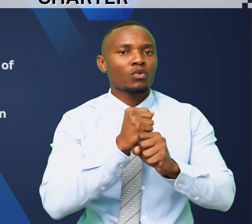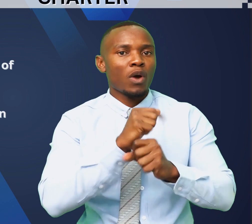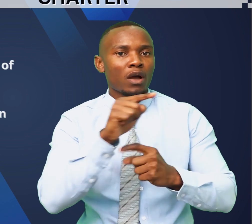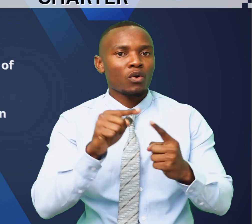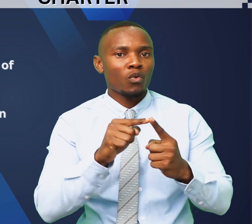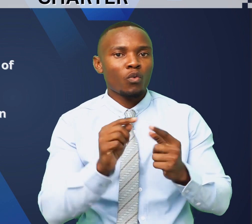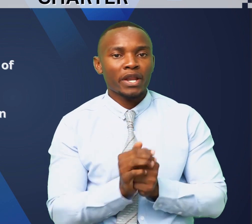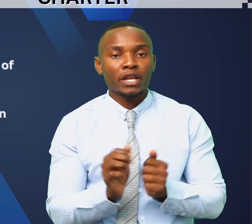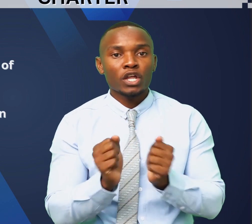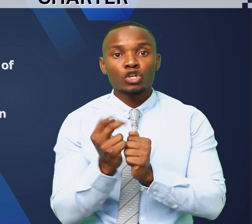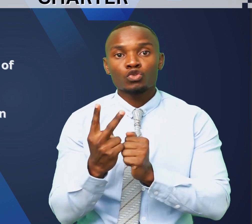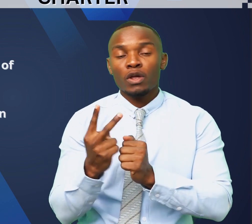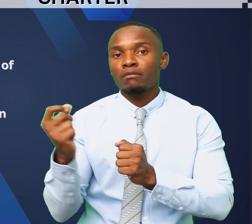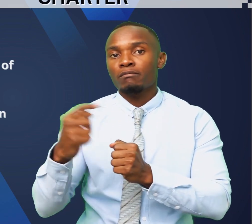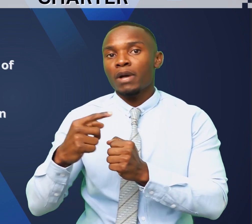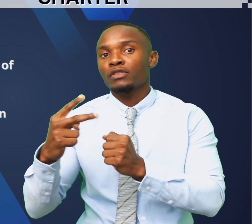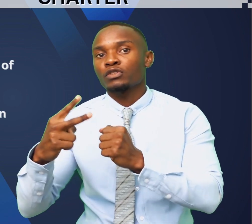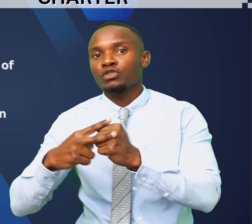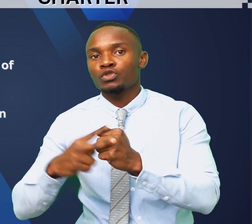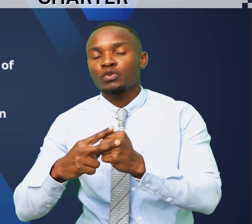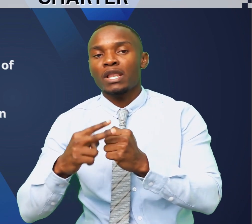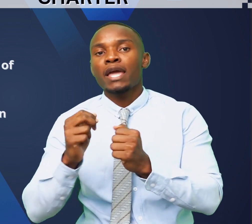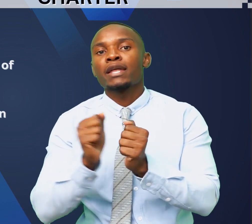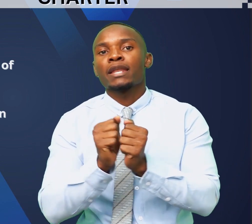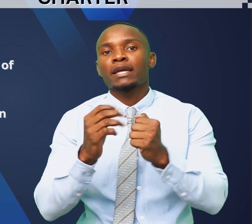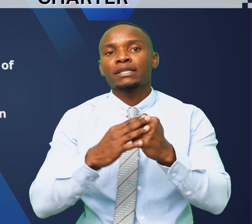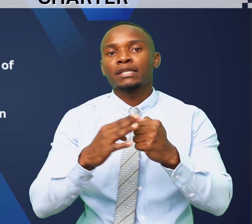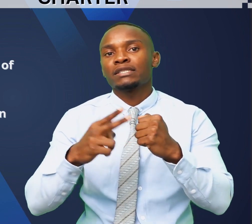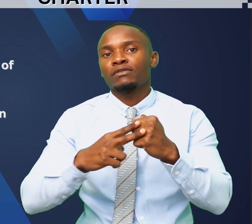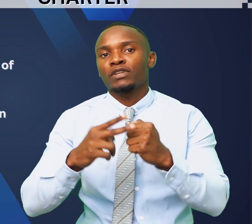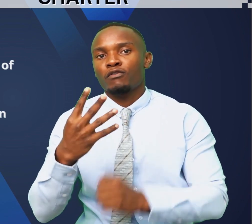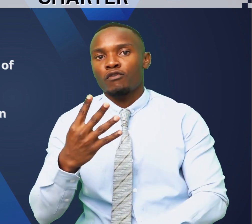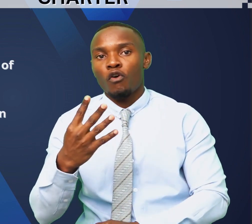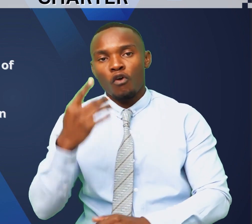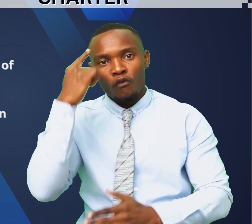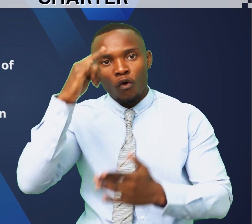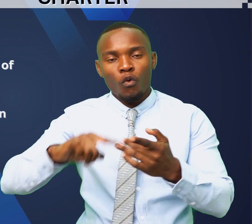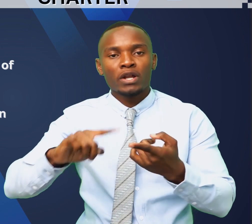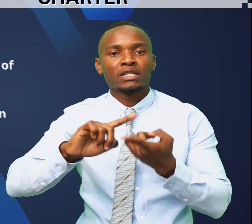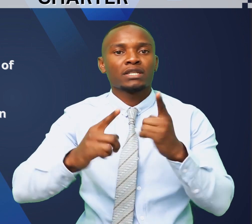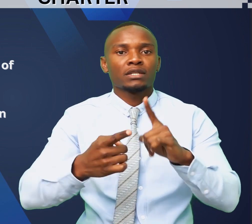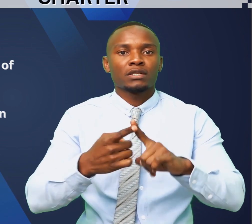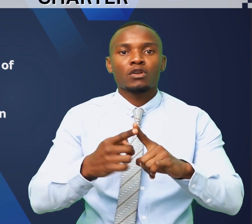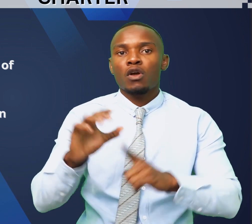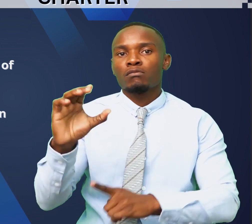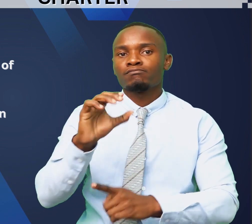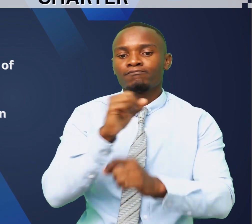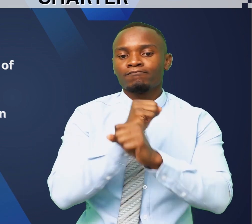July 1974 for standardization, consumer protection, and trade